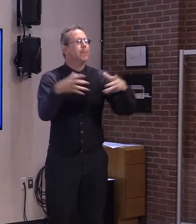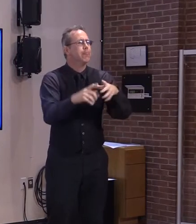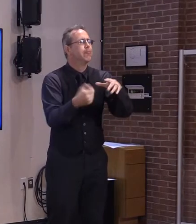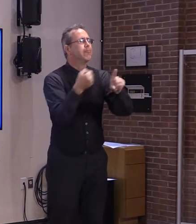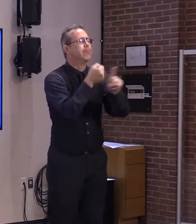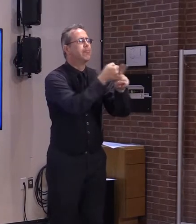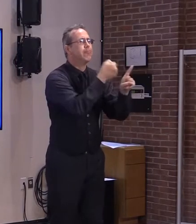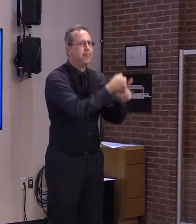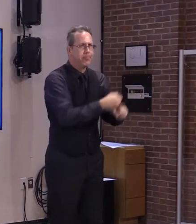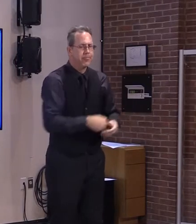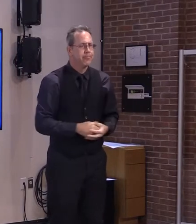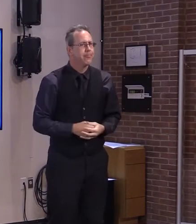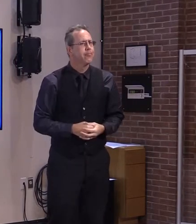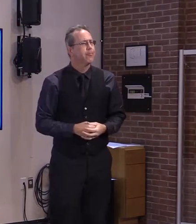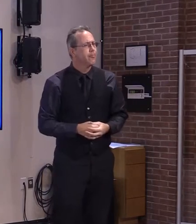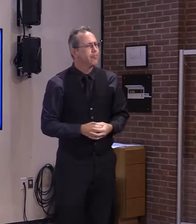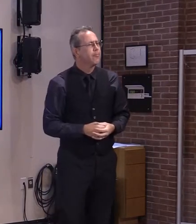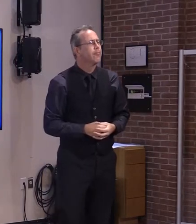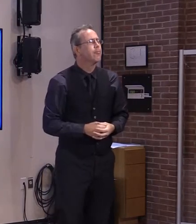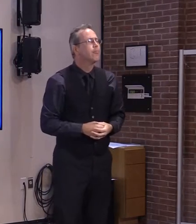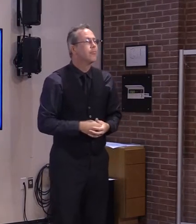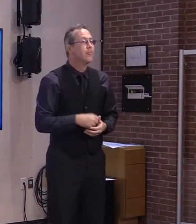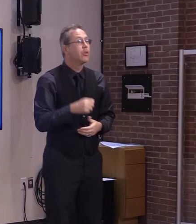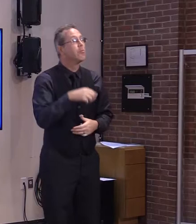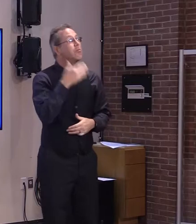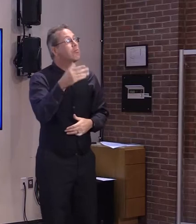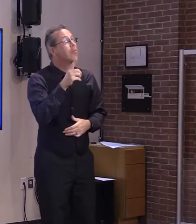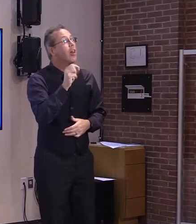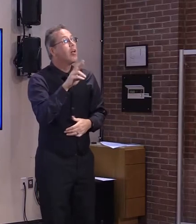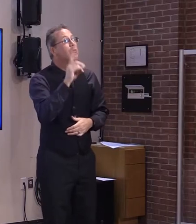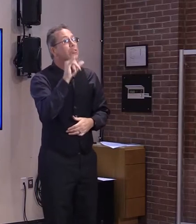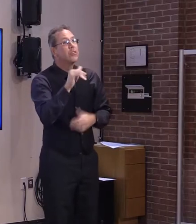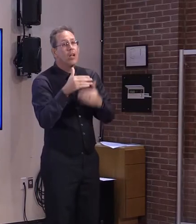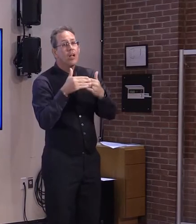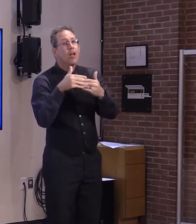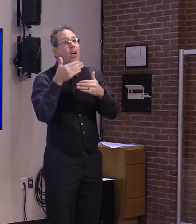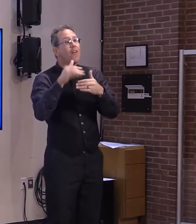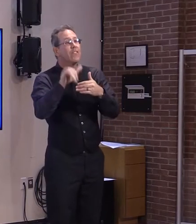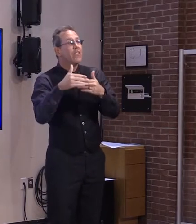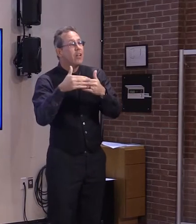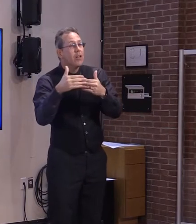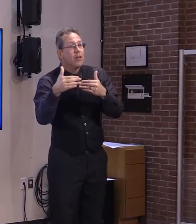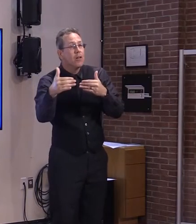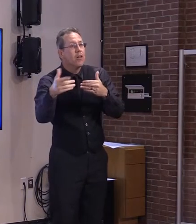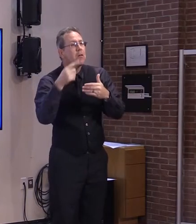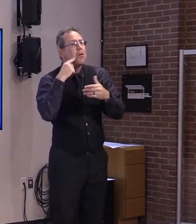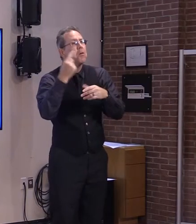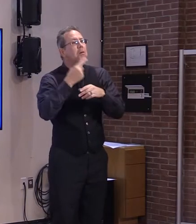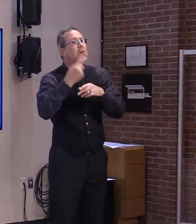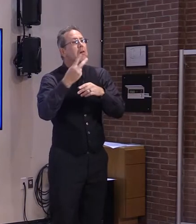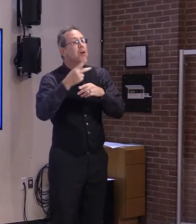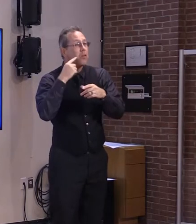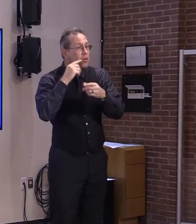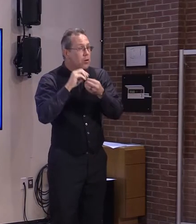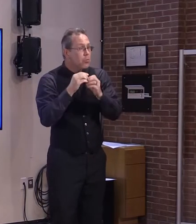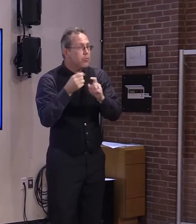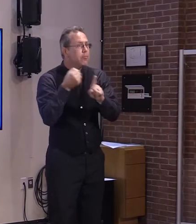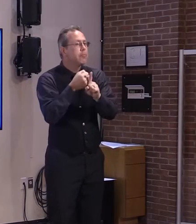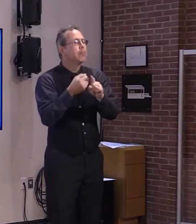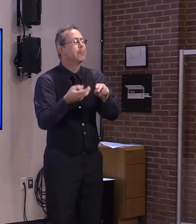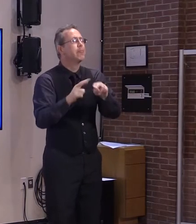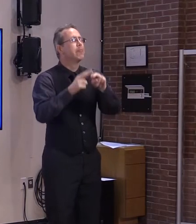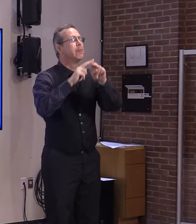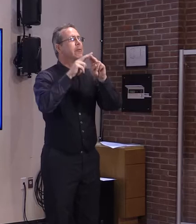10 to 14 day period and incubation cycle after Labor Day, you do see that that's generally landing on where the cases started to